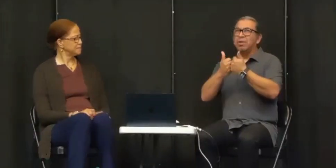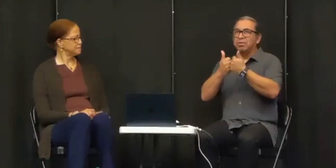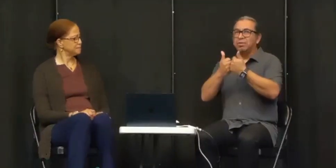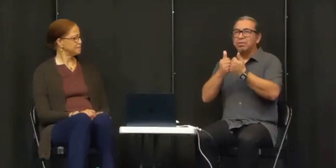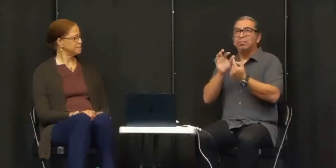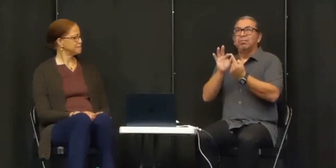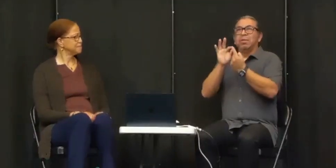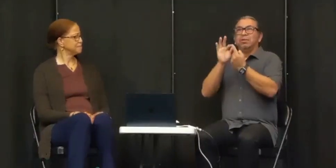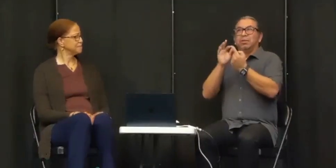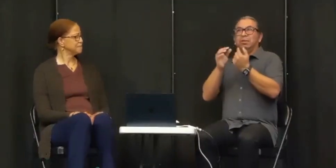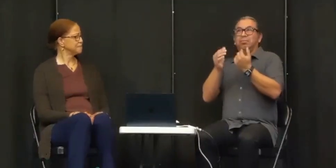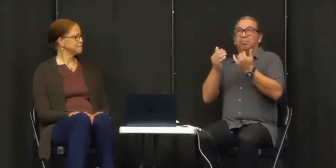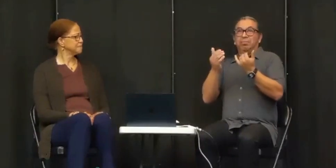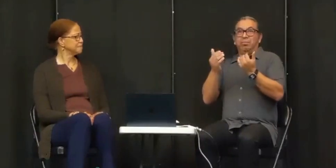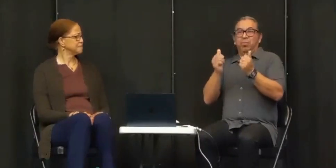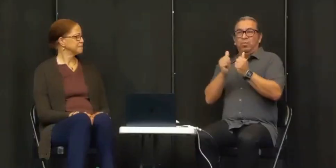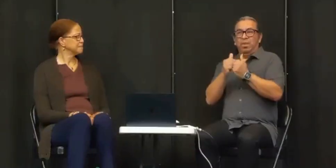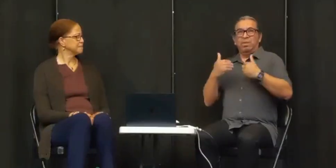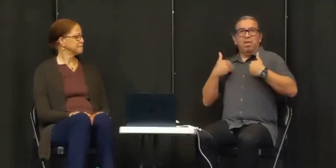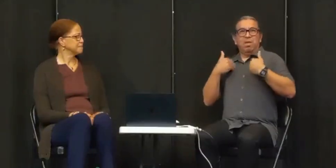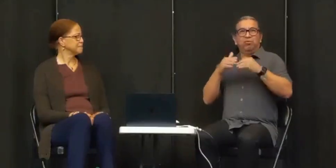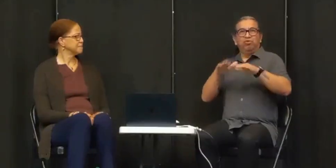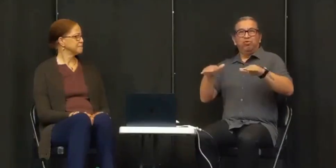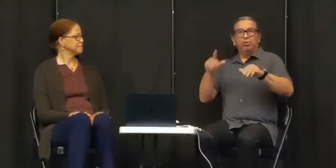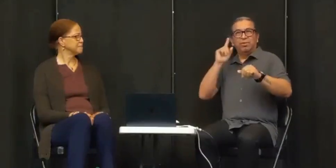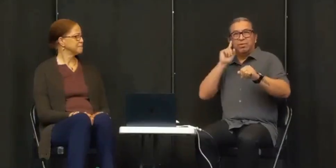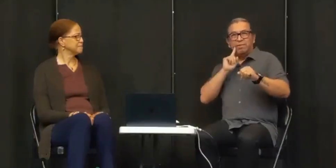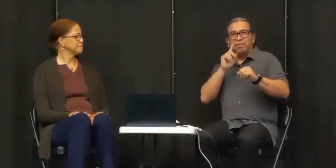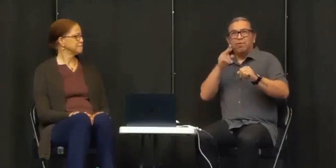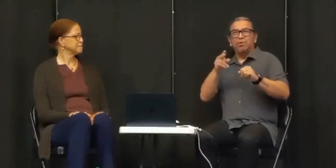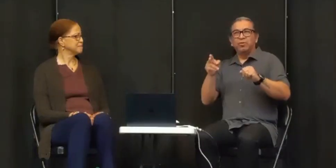and analyze and resolve that challenge that's there.